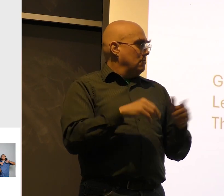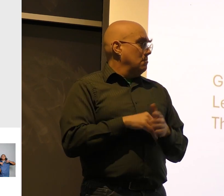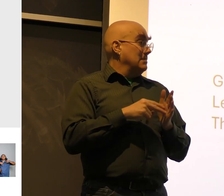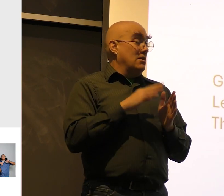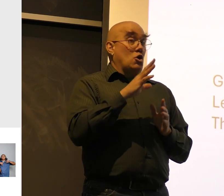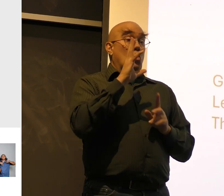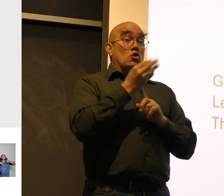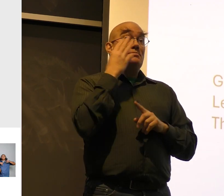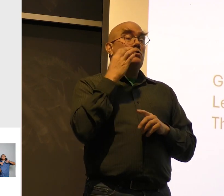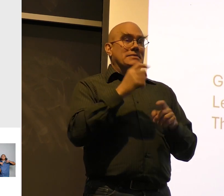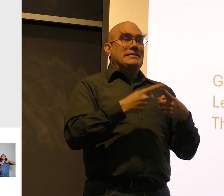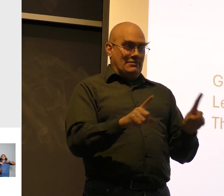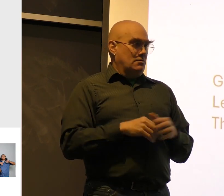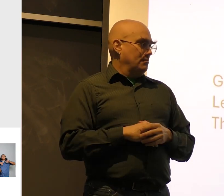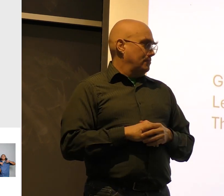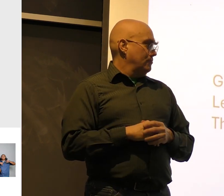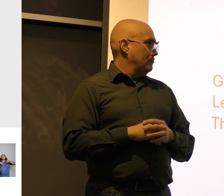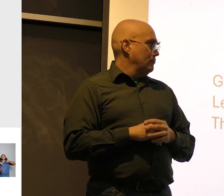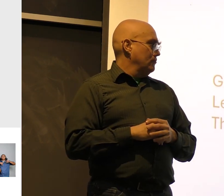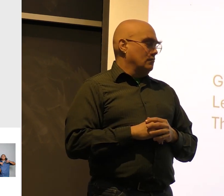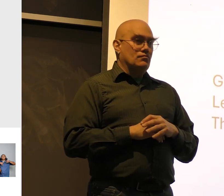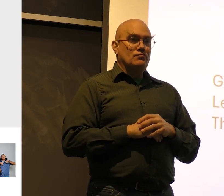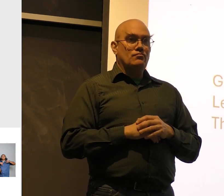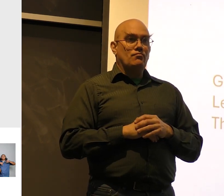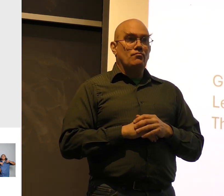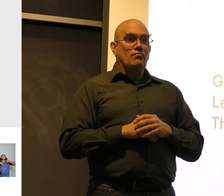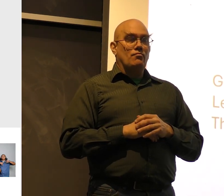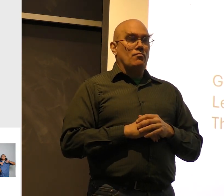Positive, negative, different. The cultural experiences could be different.